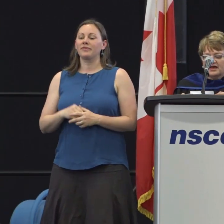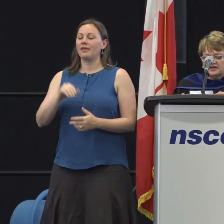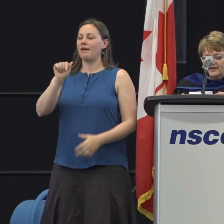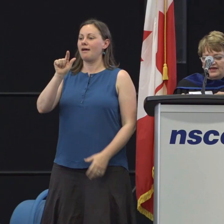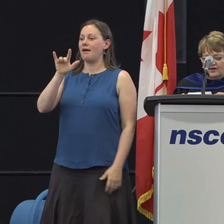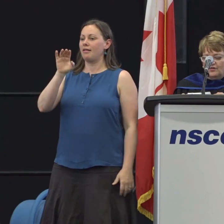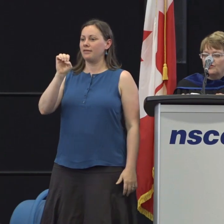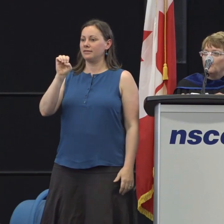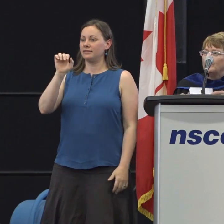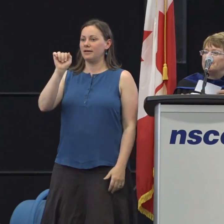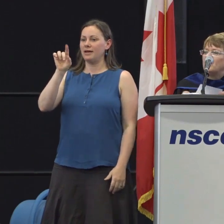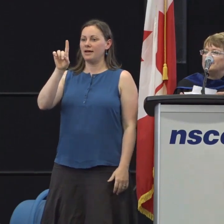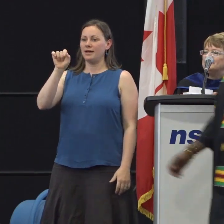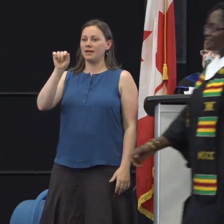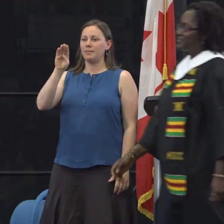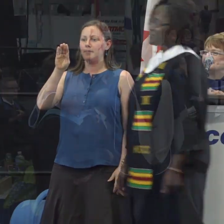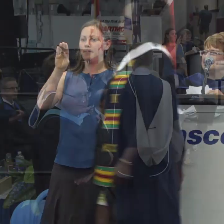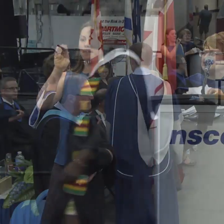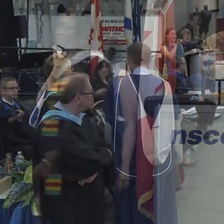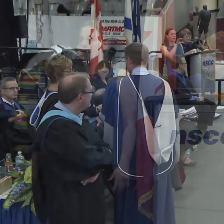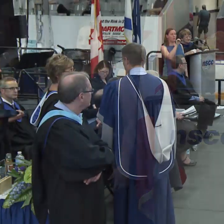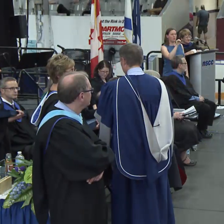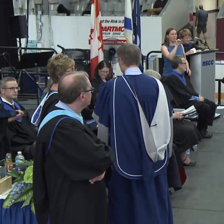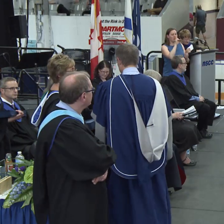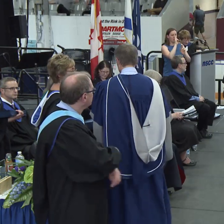Alice Adebayo with honors.